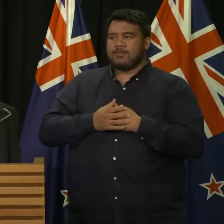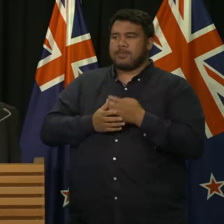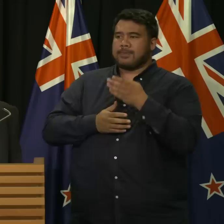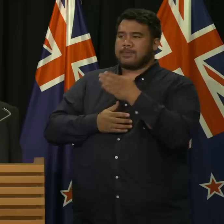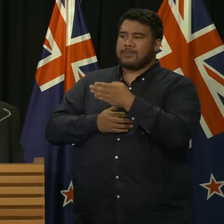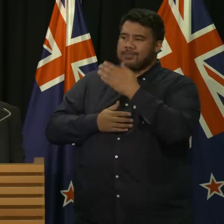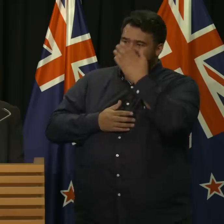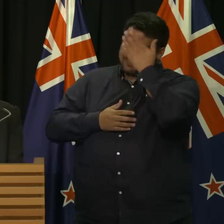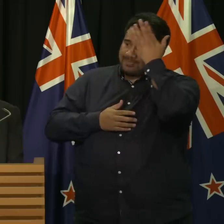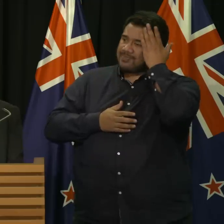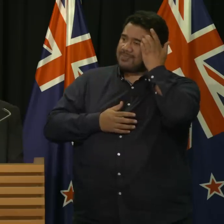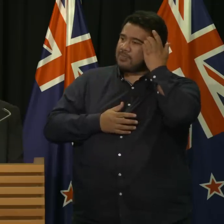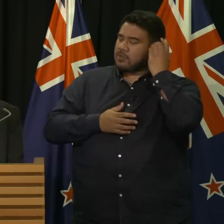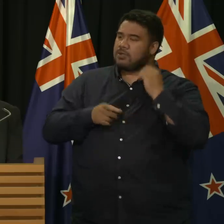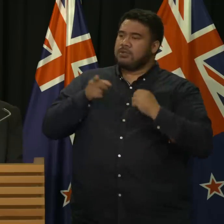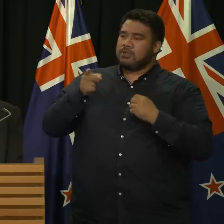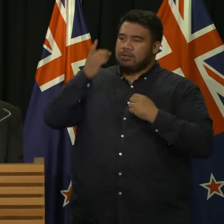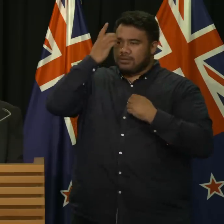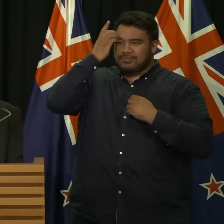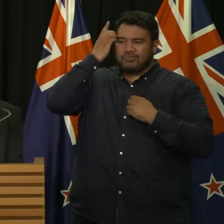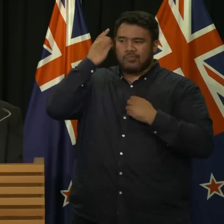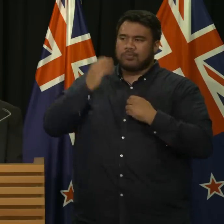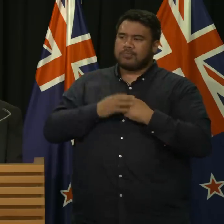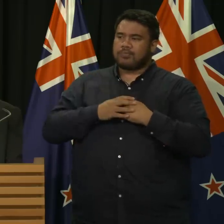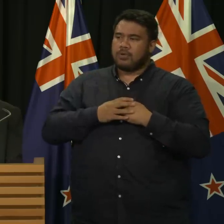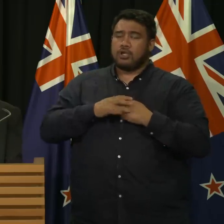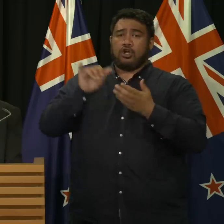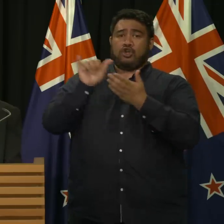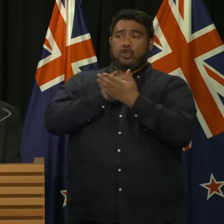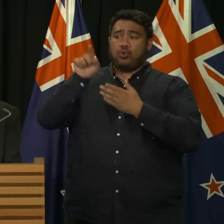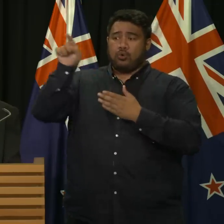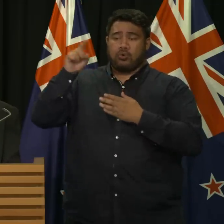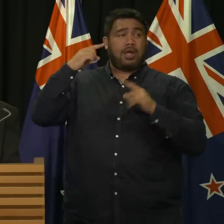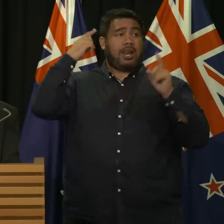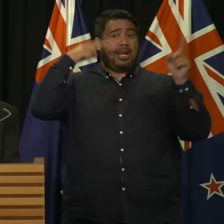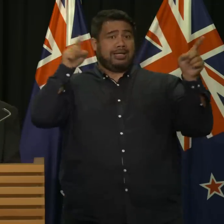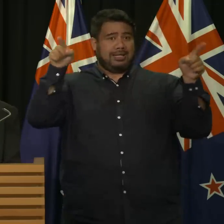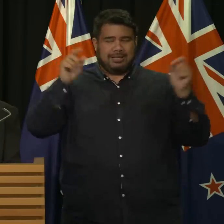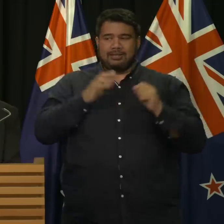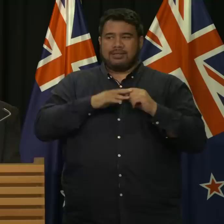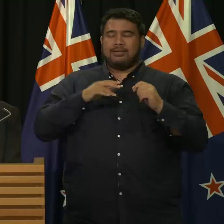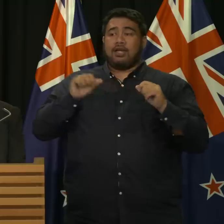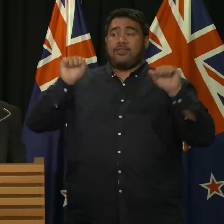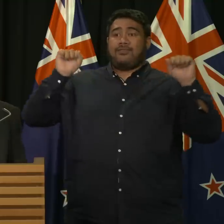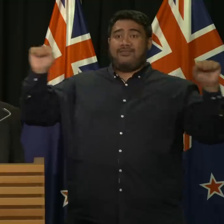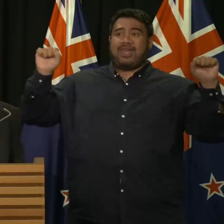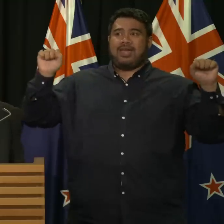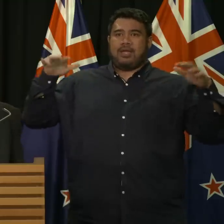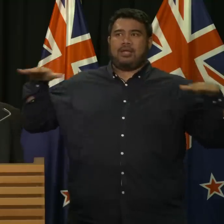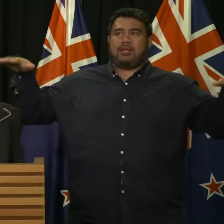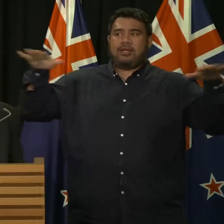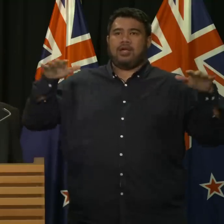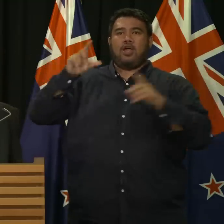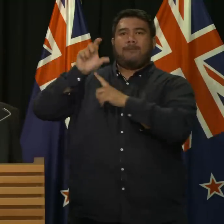both CNN reported this morning that in New York and in London, out of response to this attack, they've put more security around their